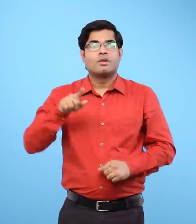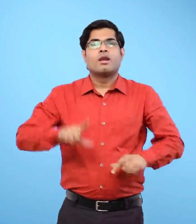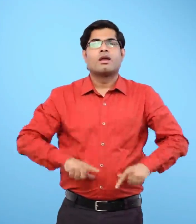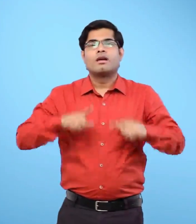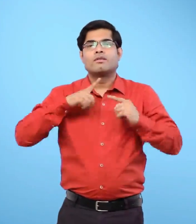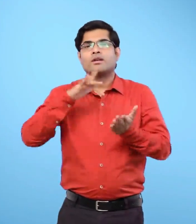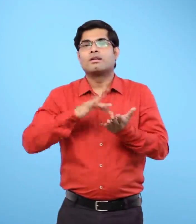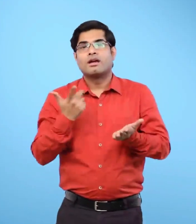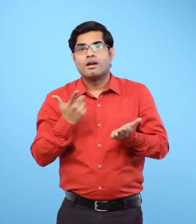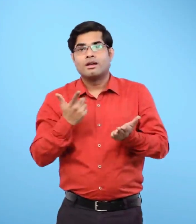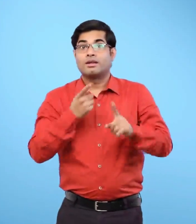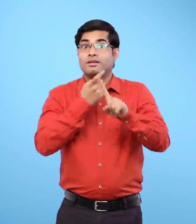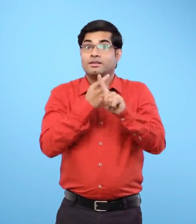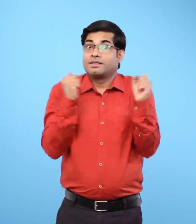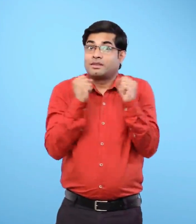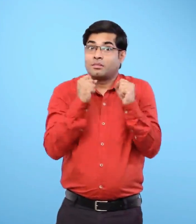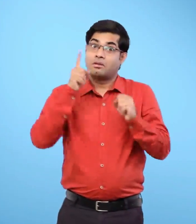I live in Kashmir.